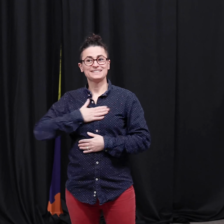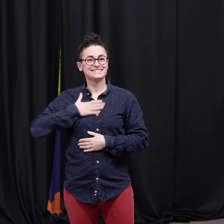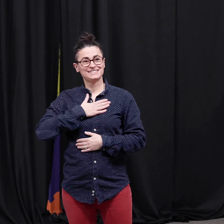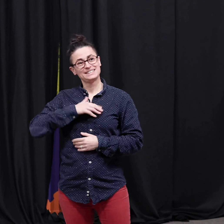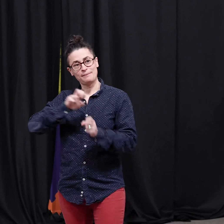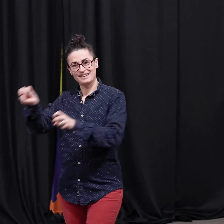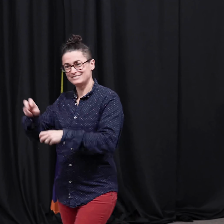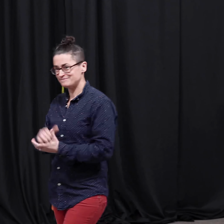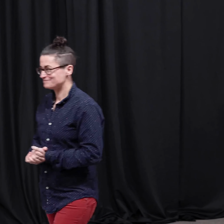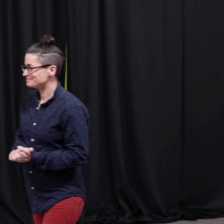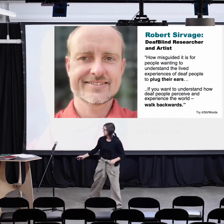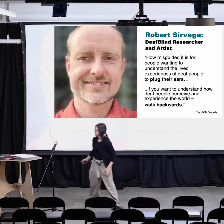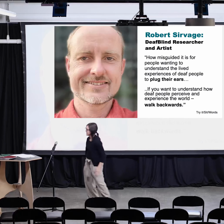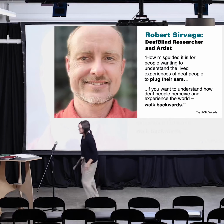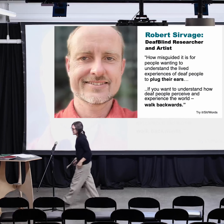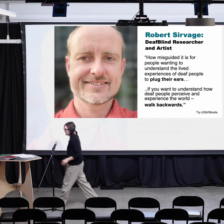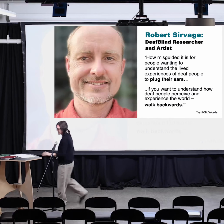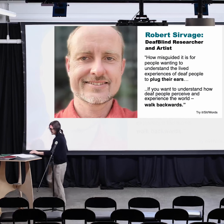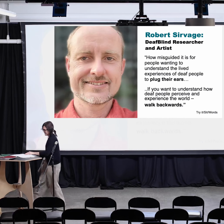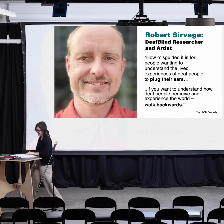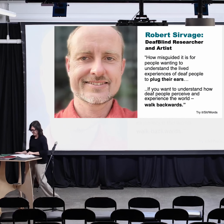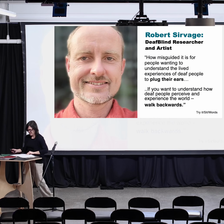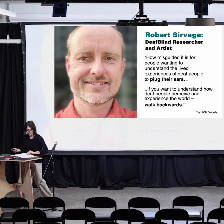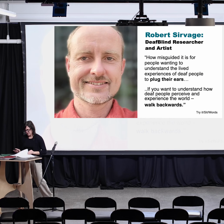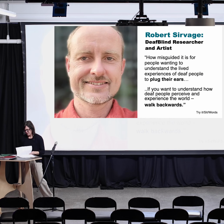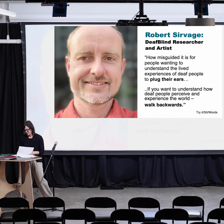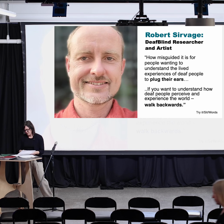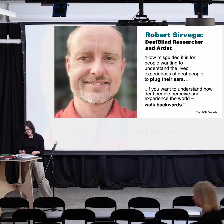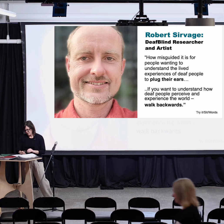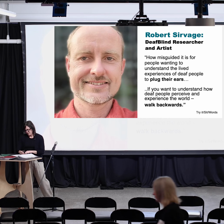Okay, so on that note, keep that feeling and come back to your seats.